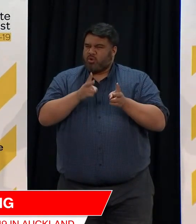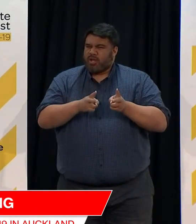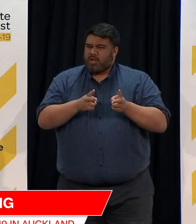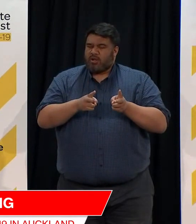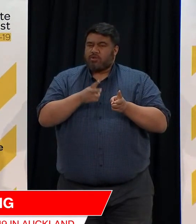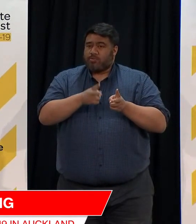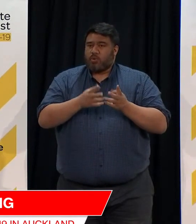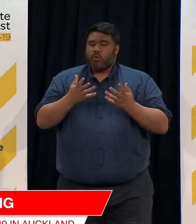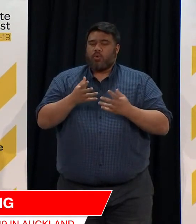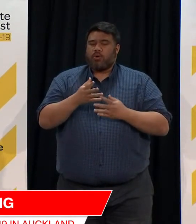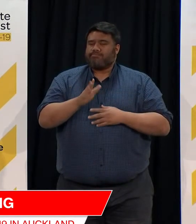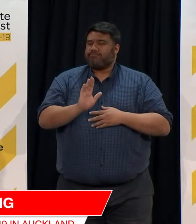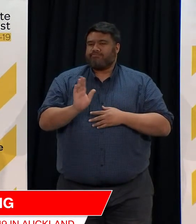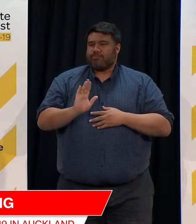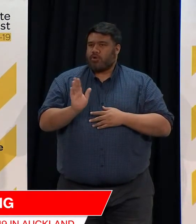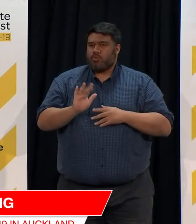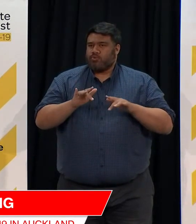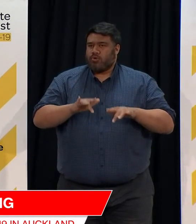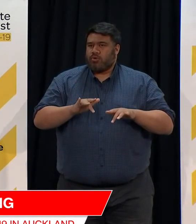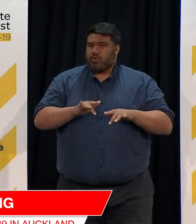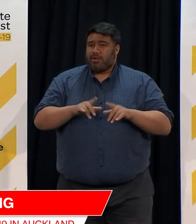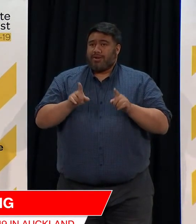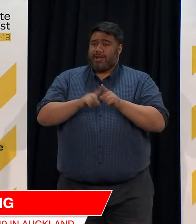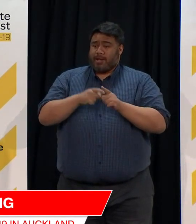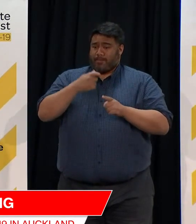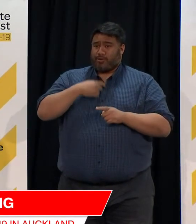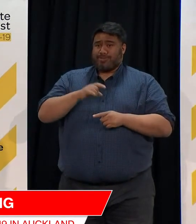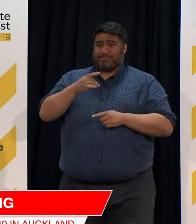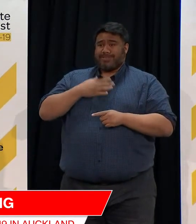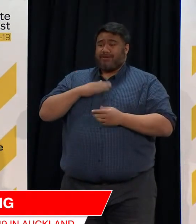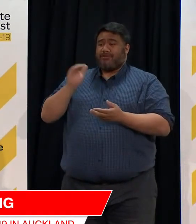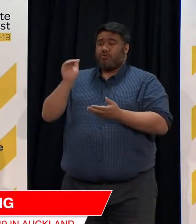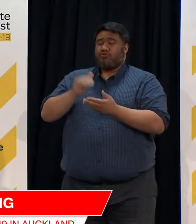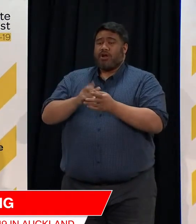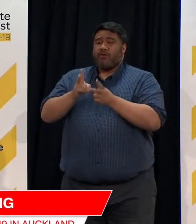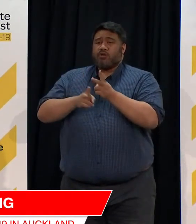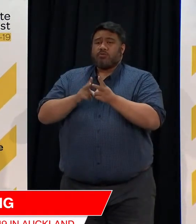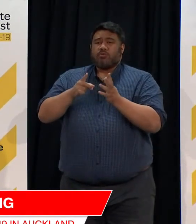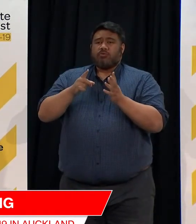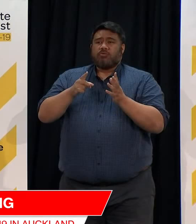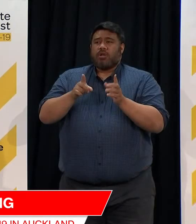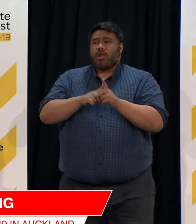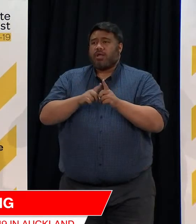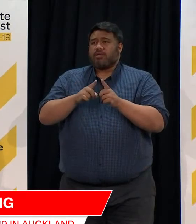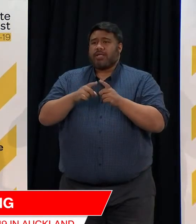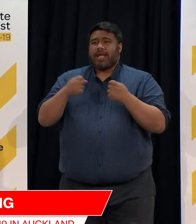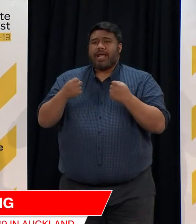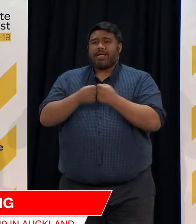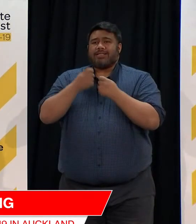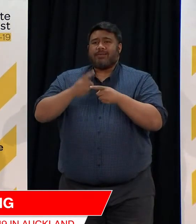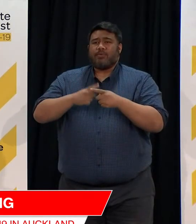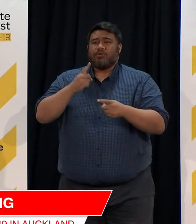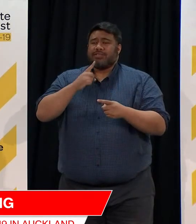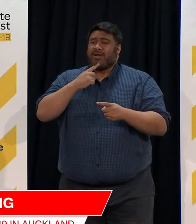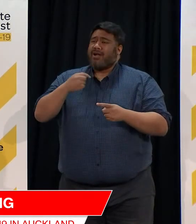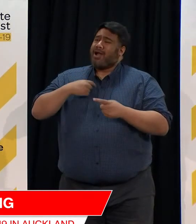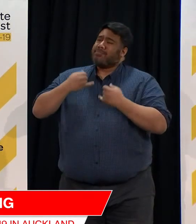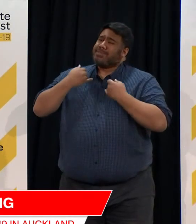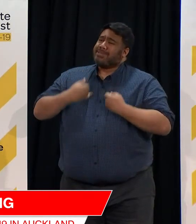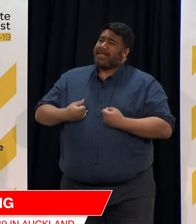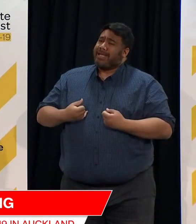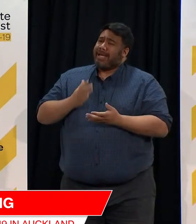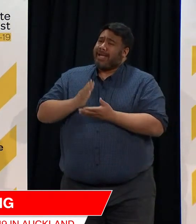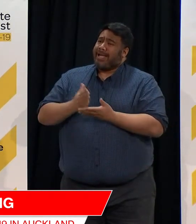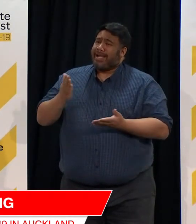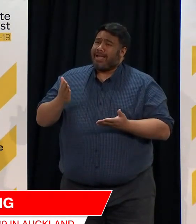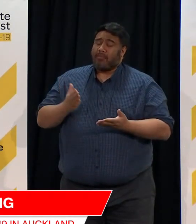COVID-19. Just as if somebody showed up in an A&E, for example, unwell, that doesn't necessarily mean that they're going to be admitted